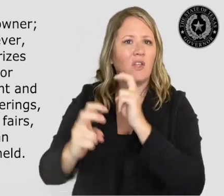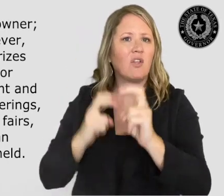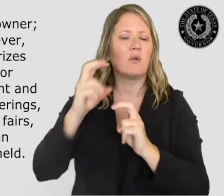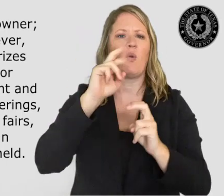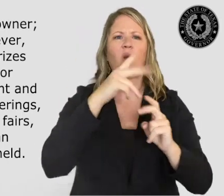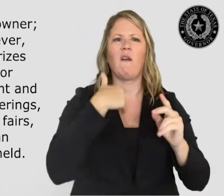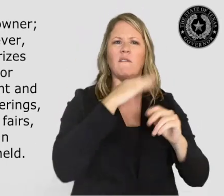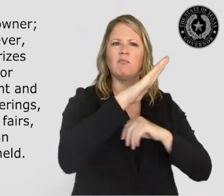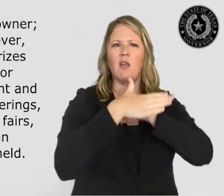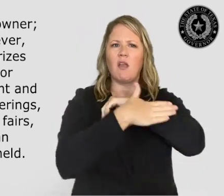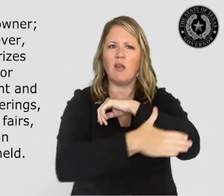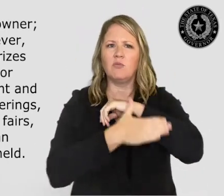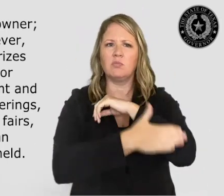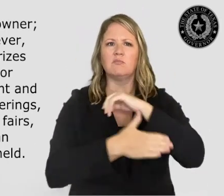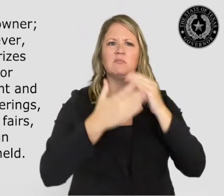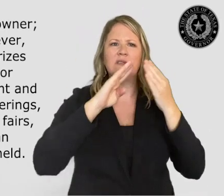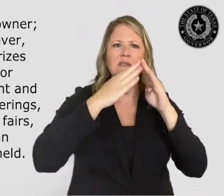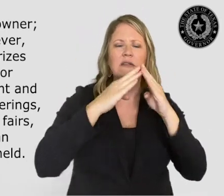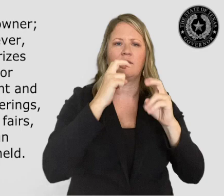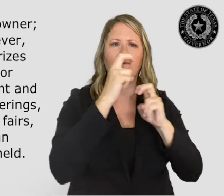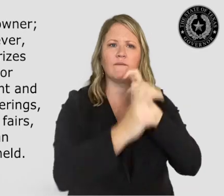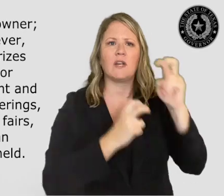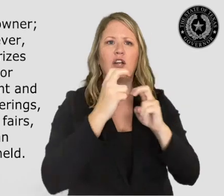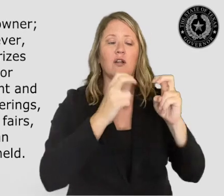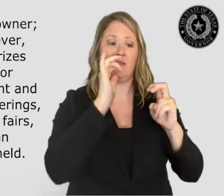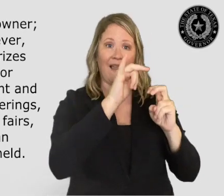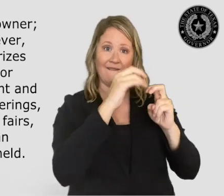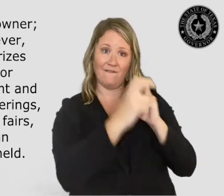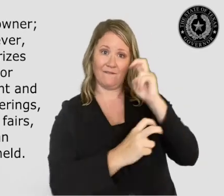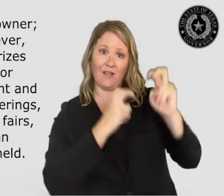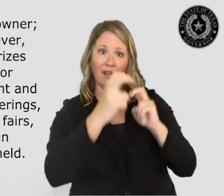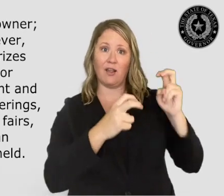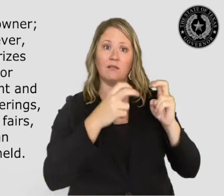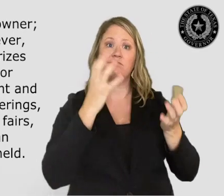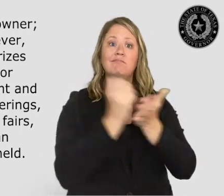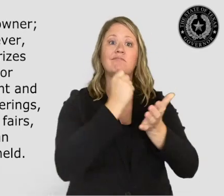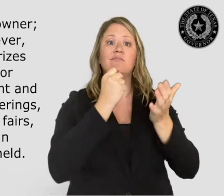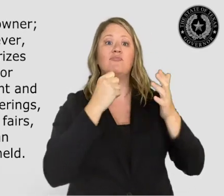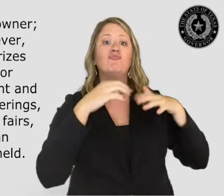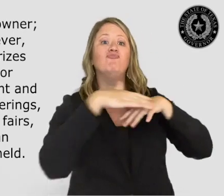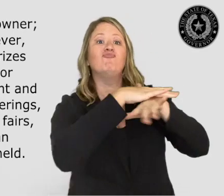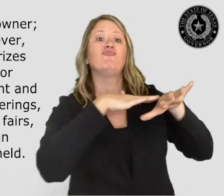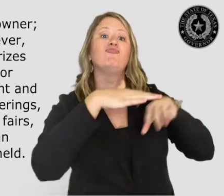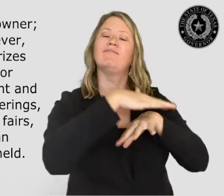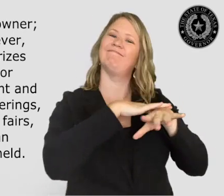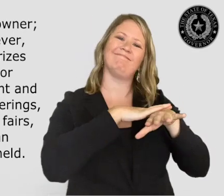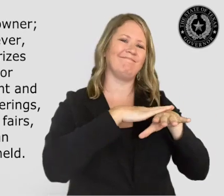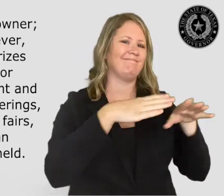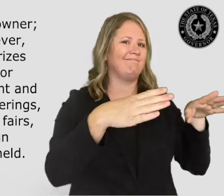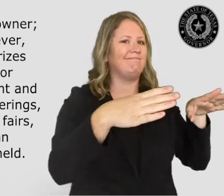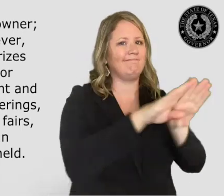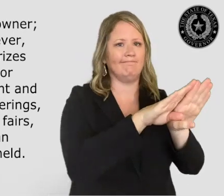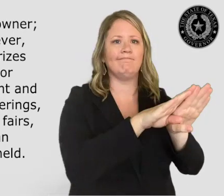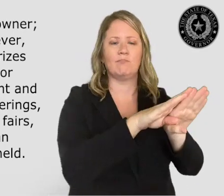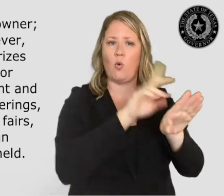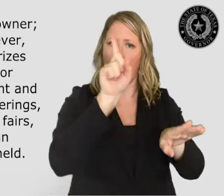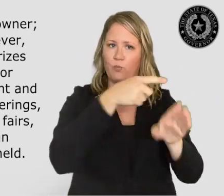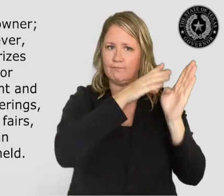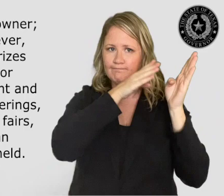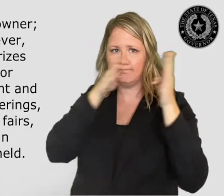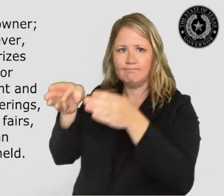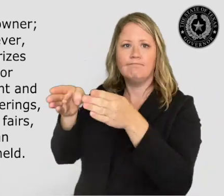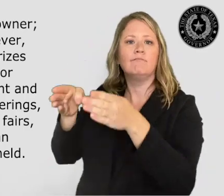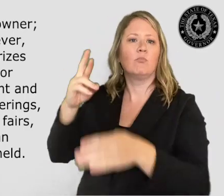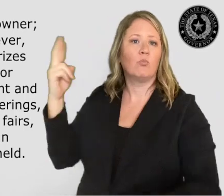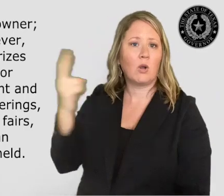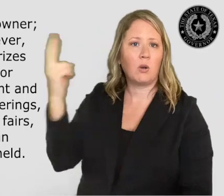this authorizes only the rodeo or equestrian event and not larger gatherings such as county fairs in which